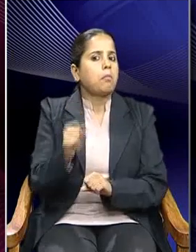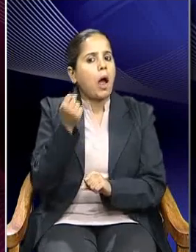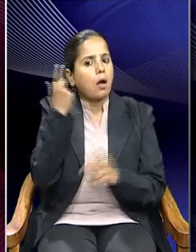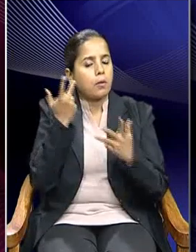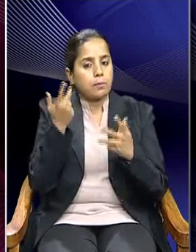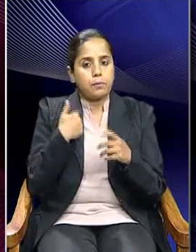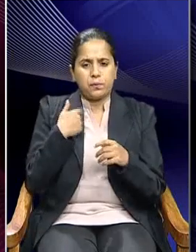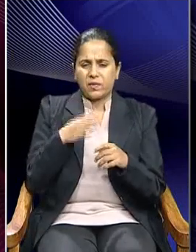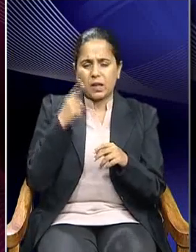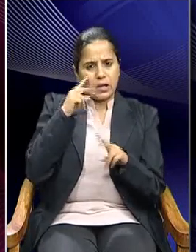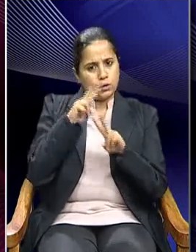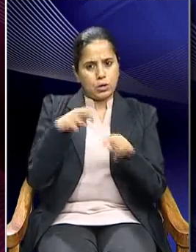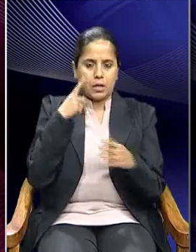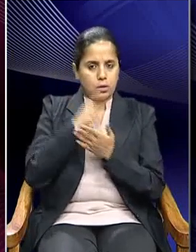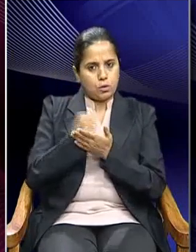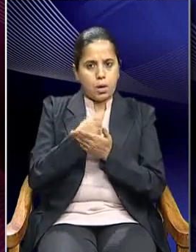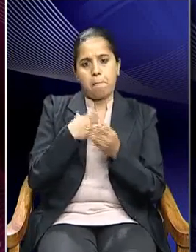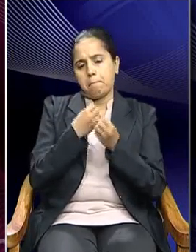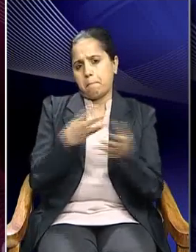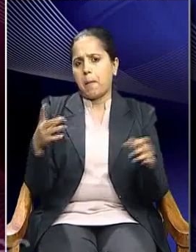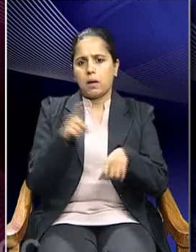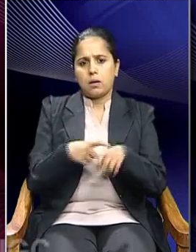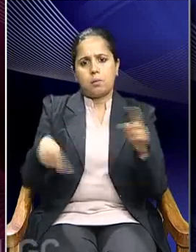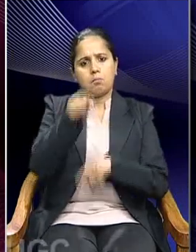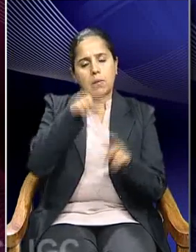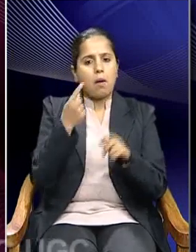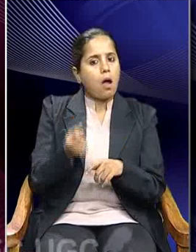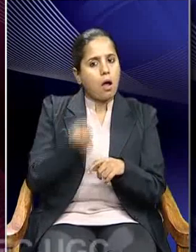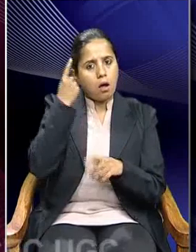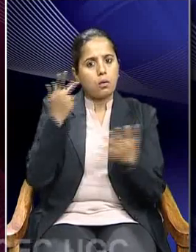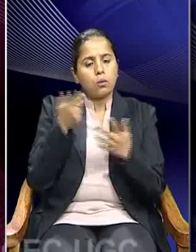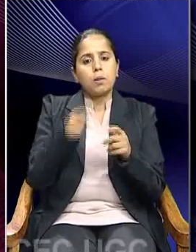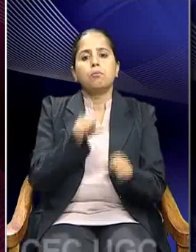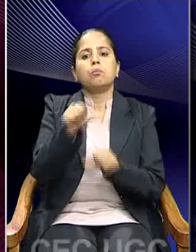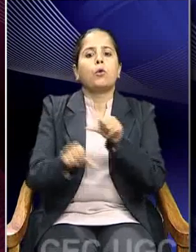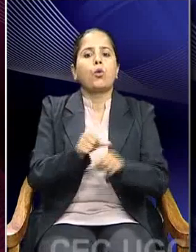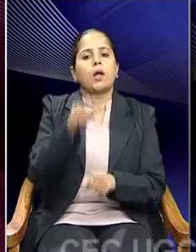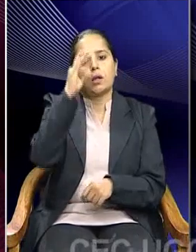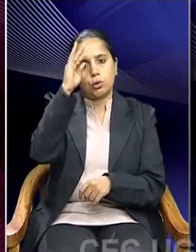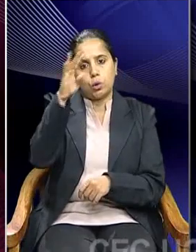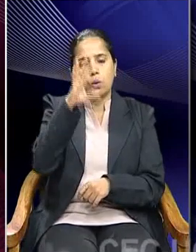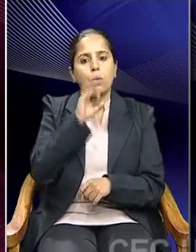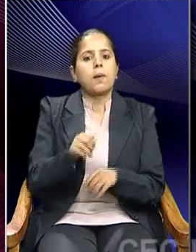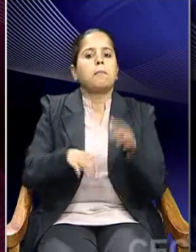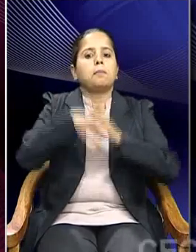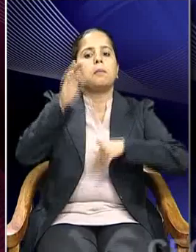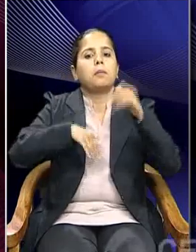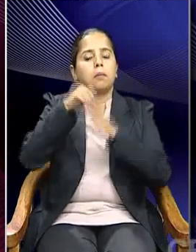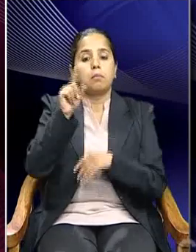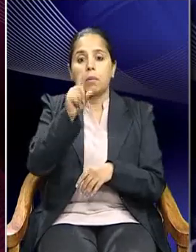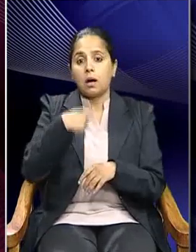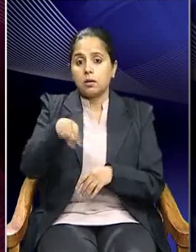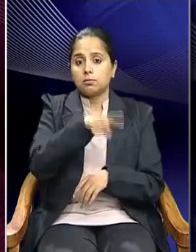do research, many a time people understand that it is a process of theory building. But we need